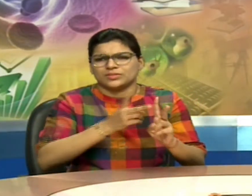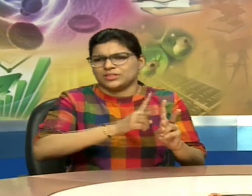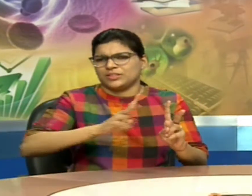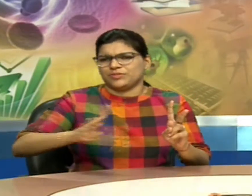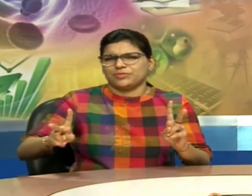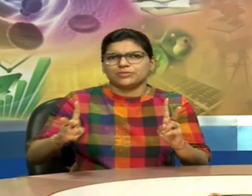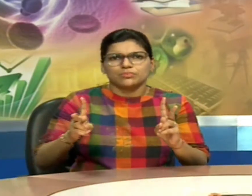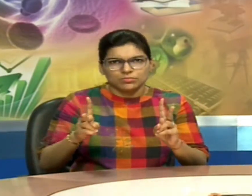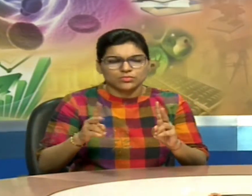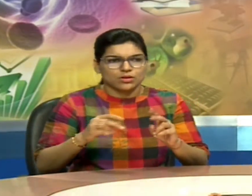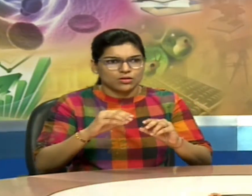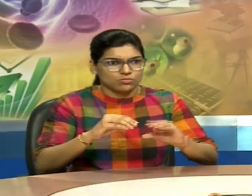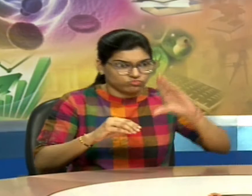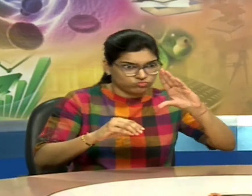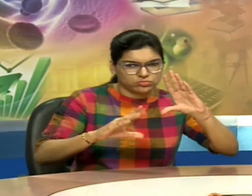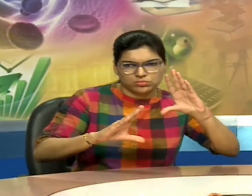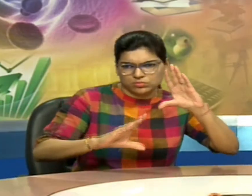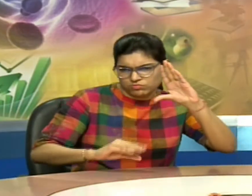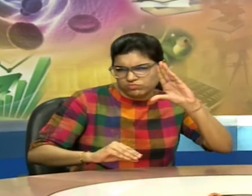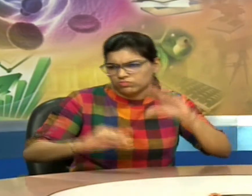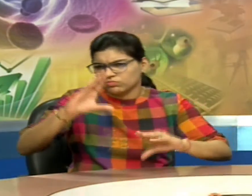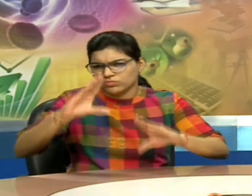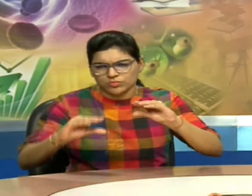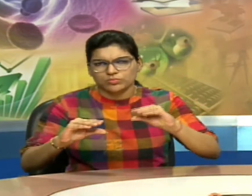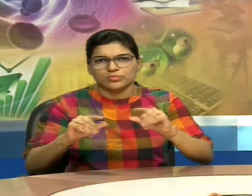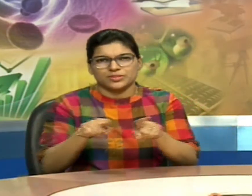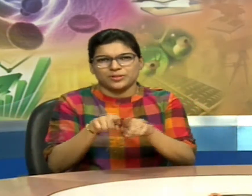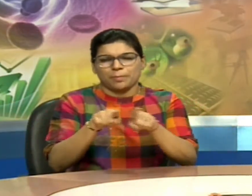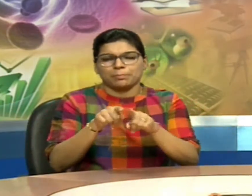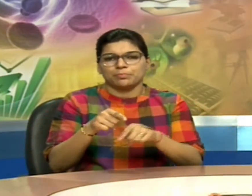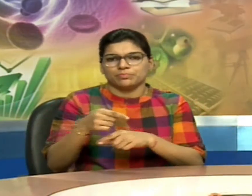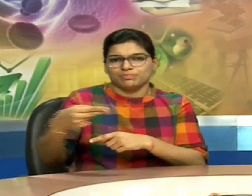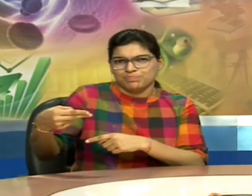Efficient. There are different kinds of efficiency.